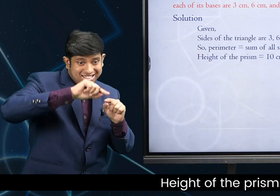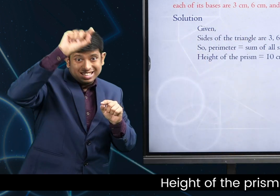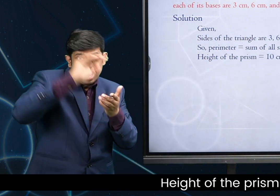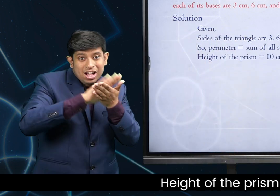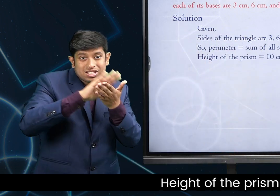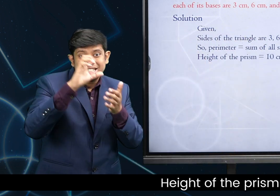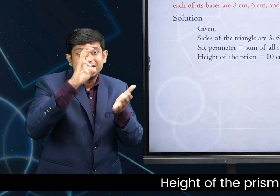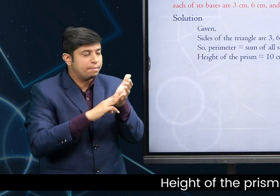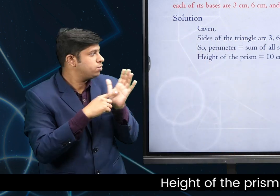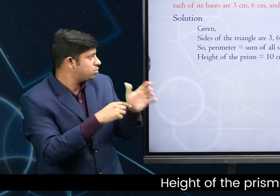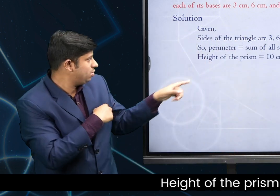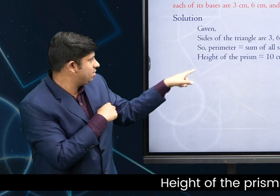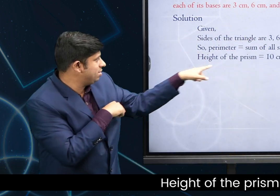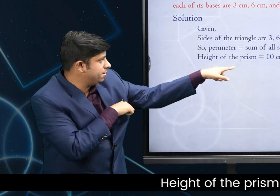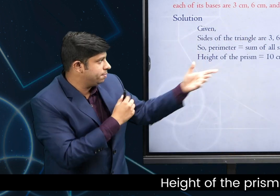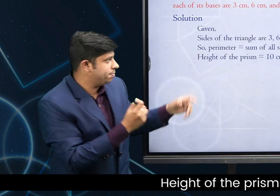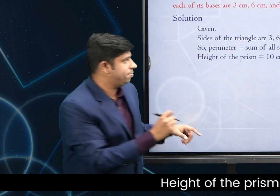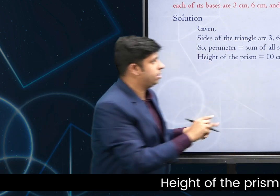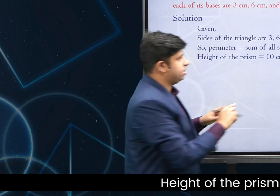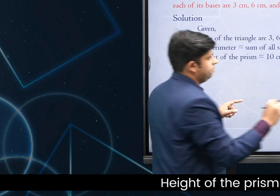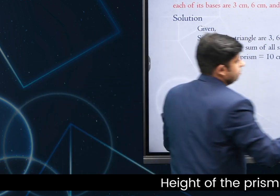Height of the prism is equal to 10 centimeter.